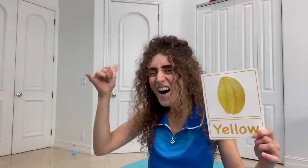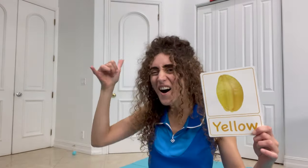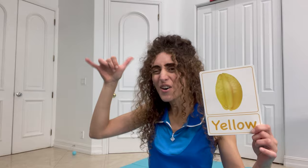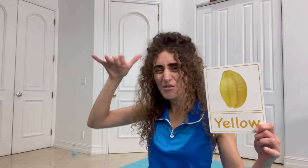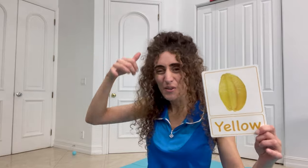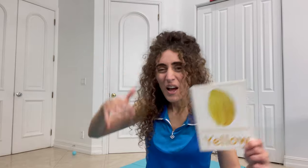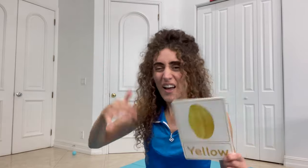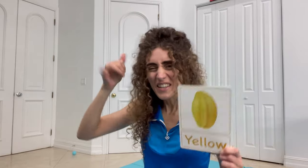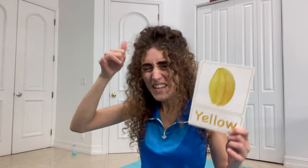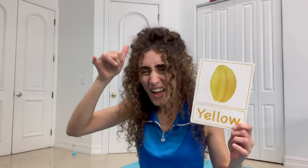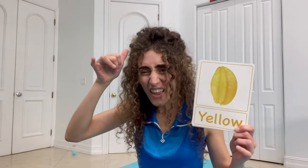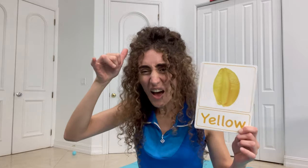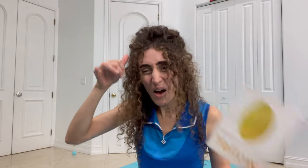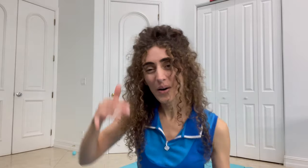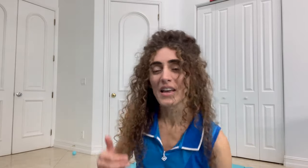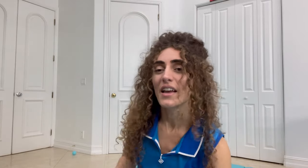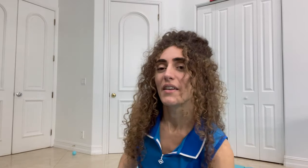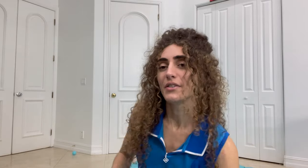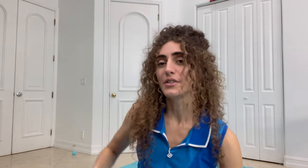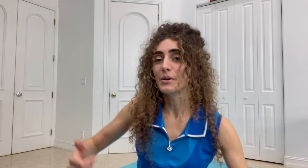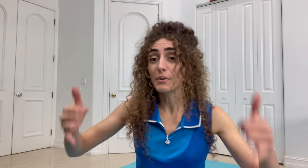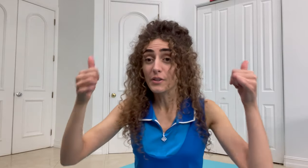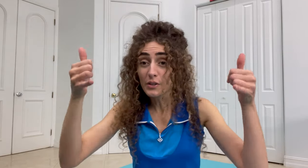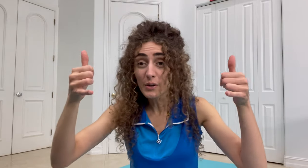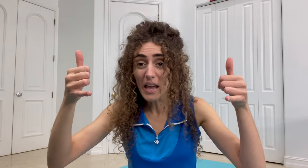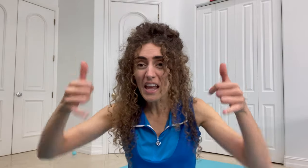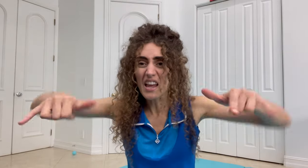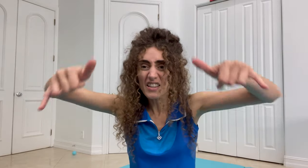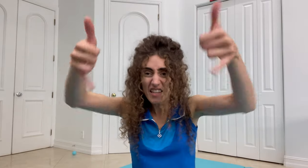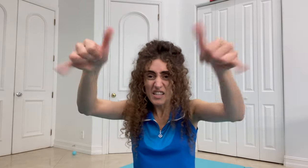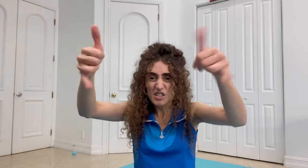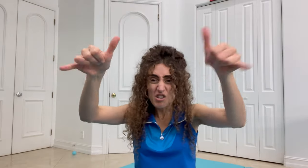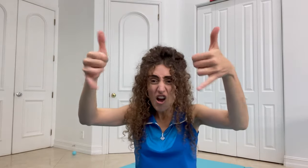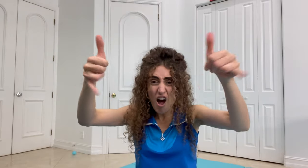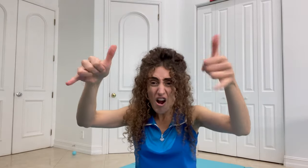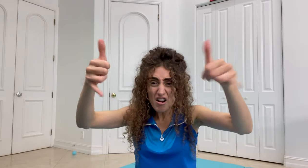Yellow! Yellow! If you do it with two hands, it's gnarly!